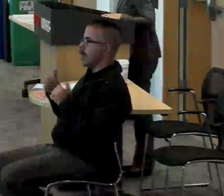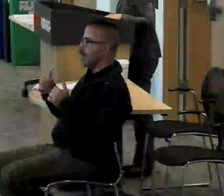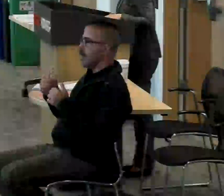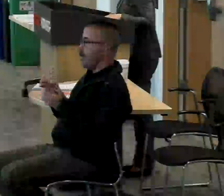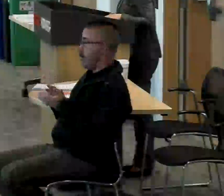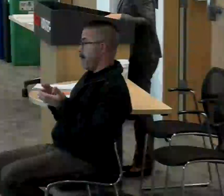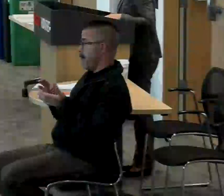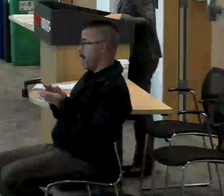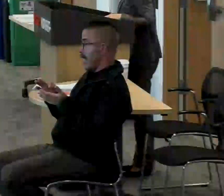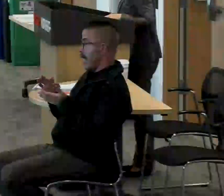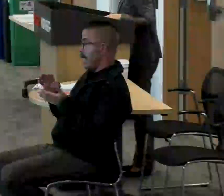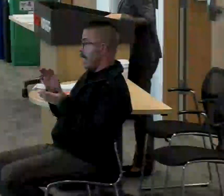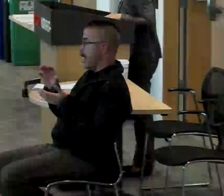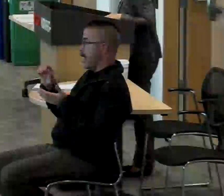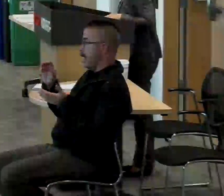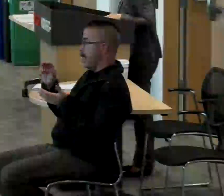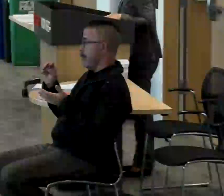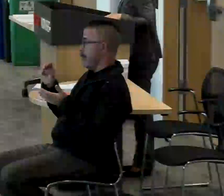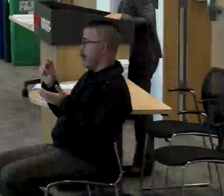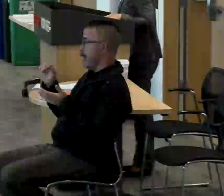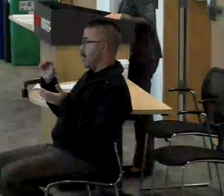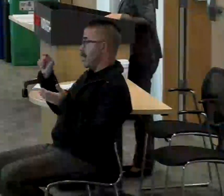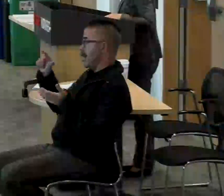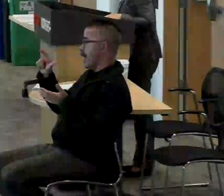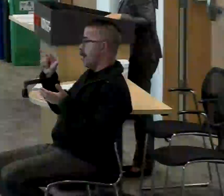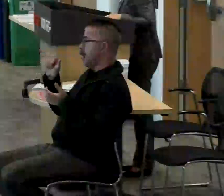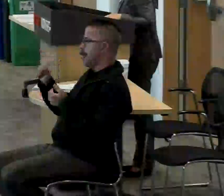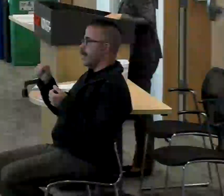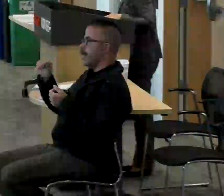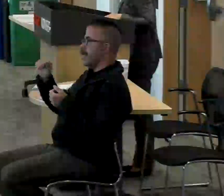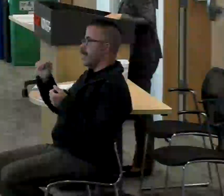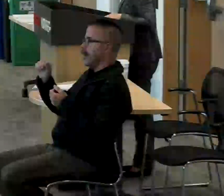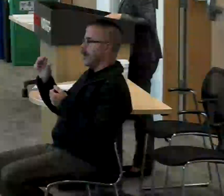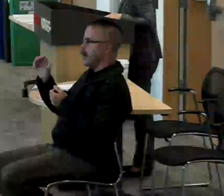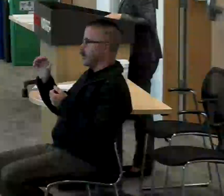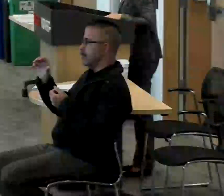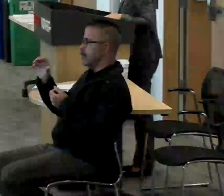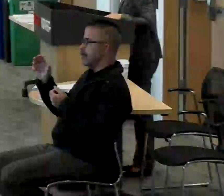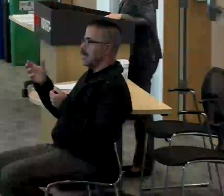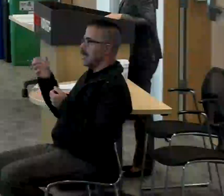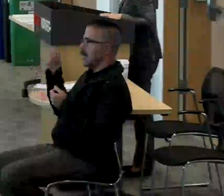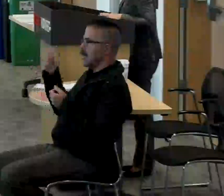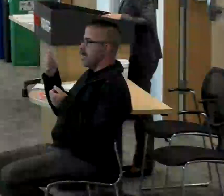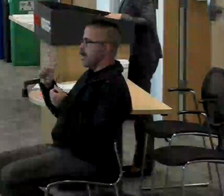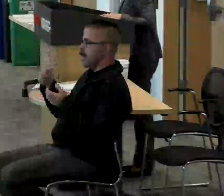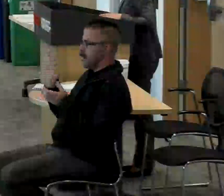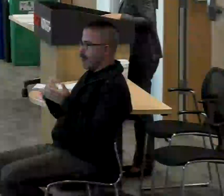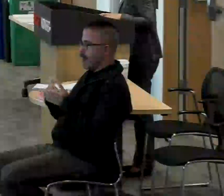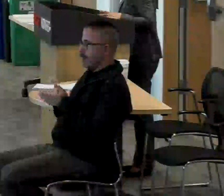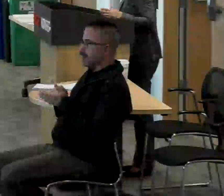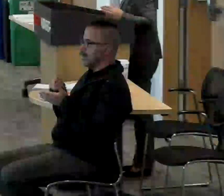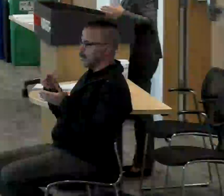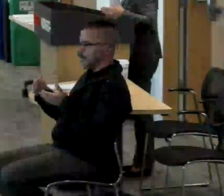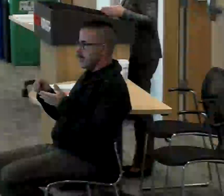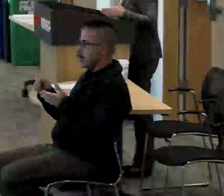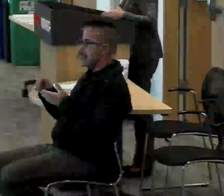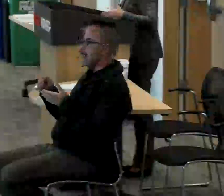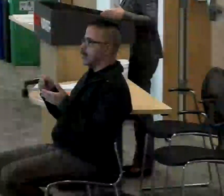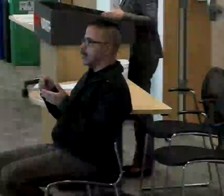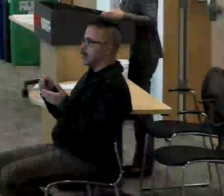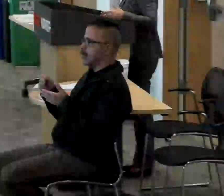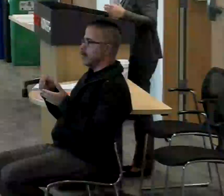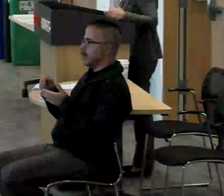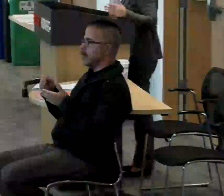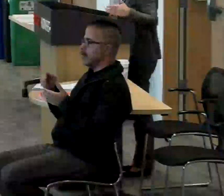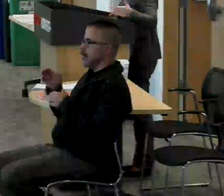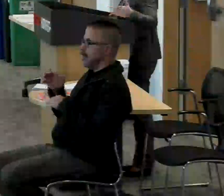Medicaid and Medi-Cal can claw back any monies that were spent on the beneficiary upon death from the time that they open